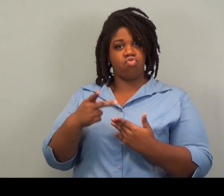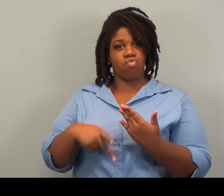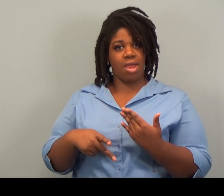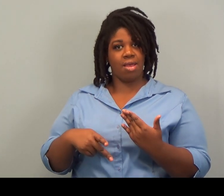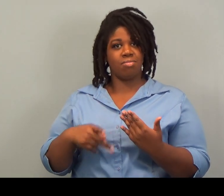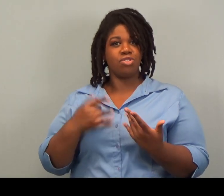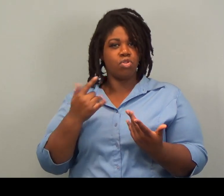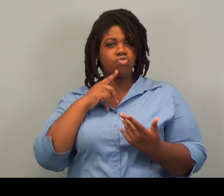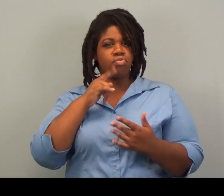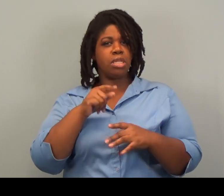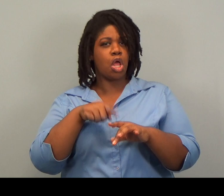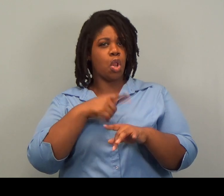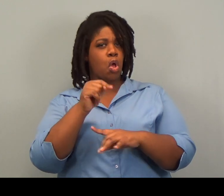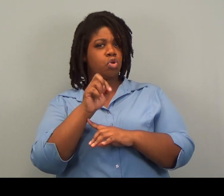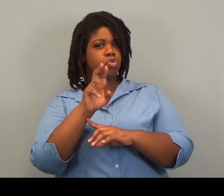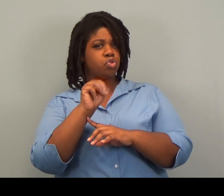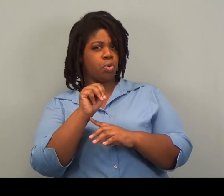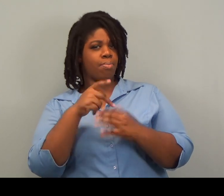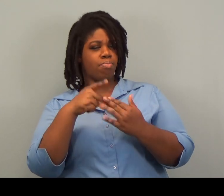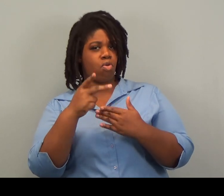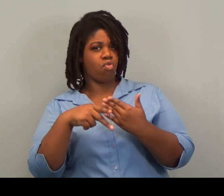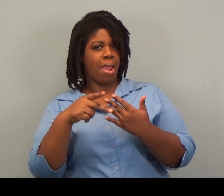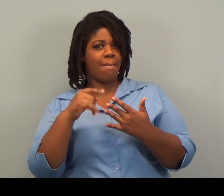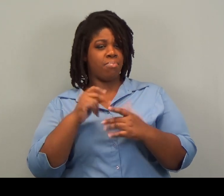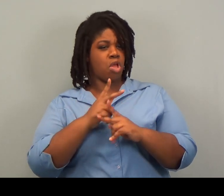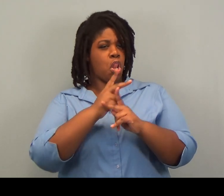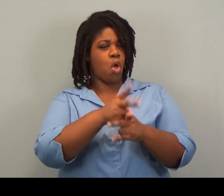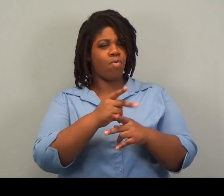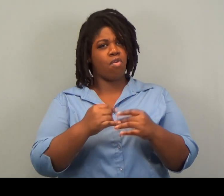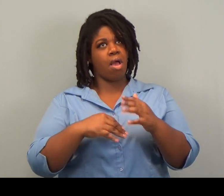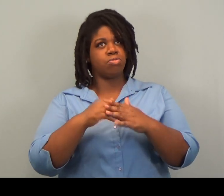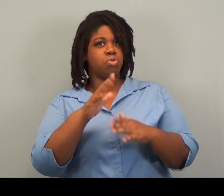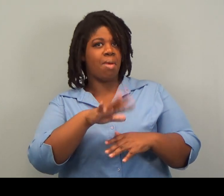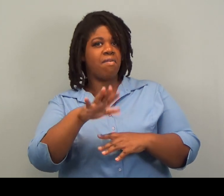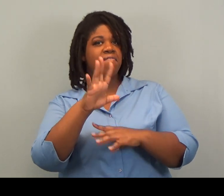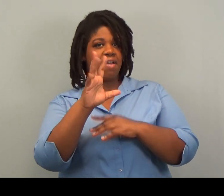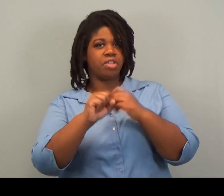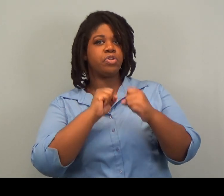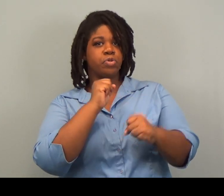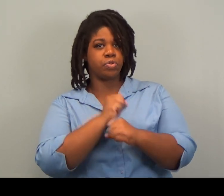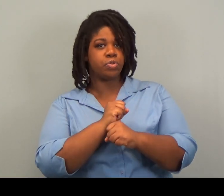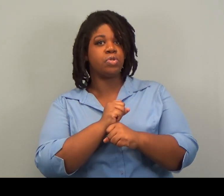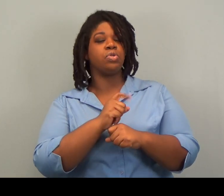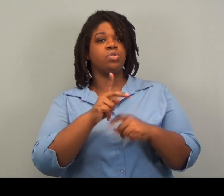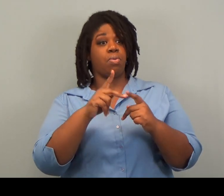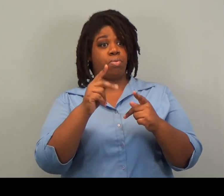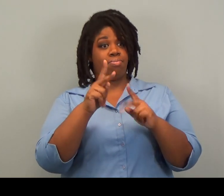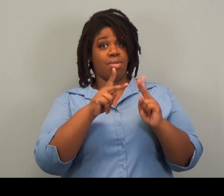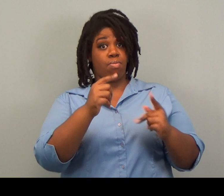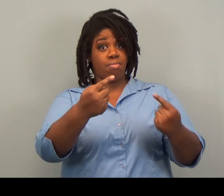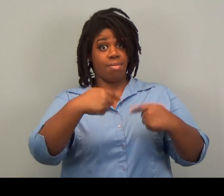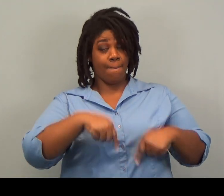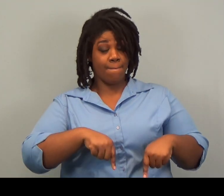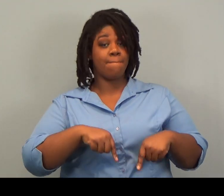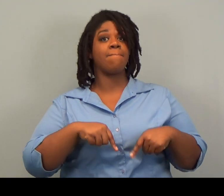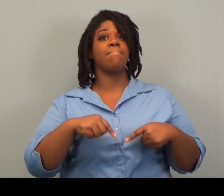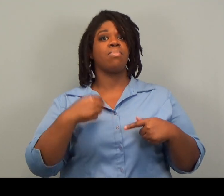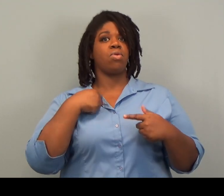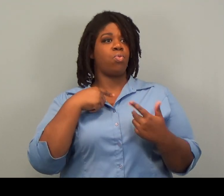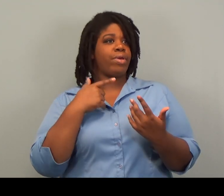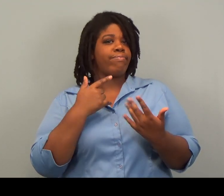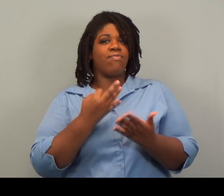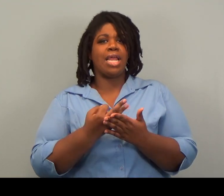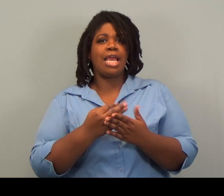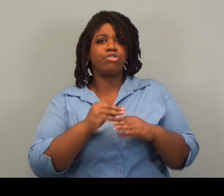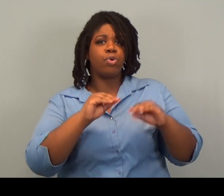the loan typically is about 5 years. So folks come to us, we do some financial coaching, and the